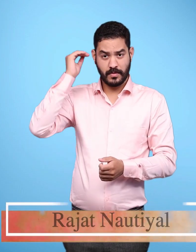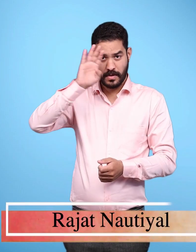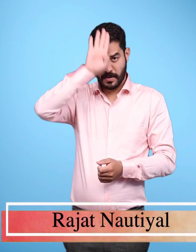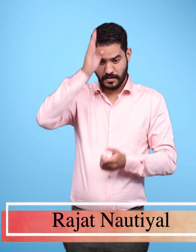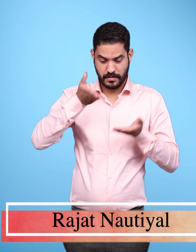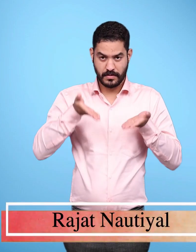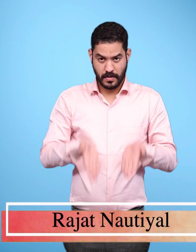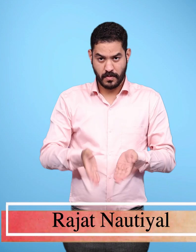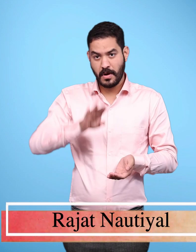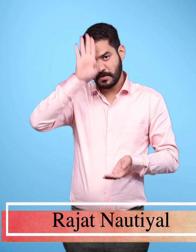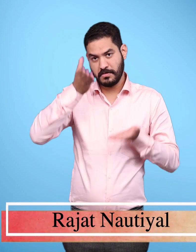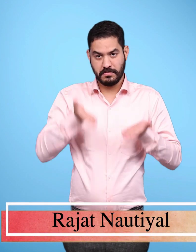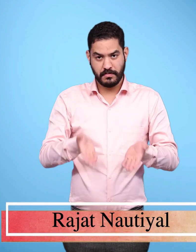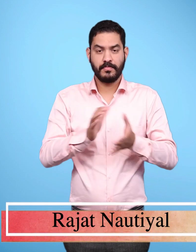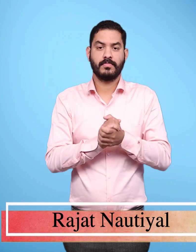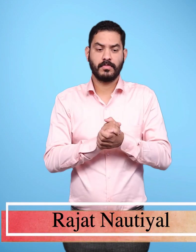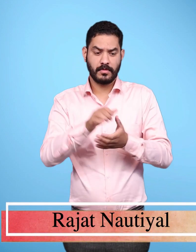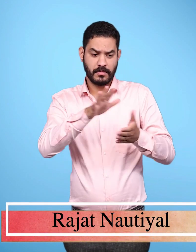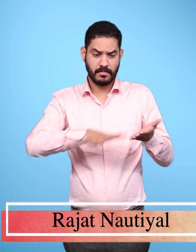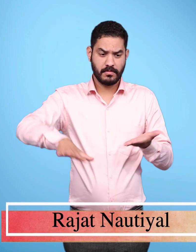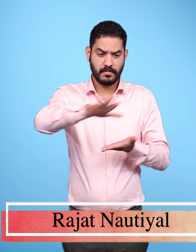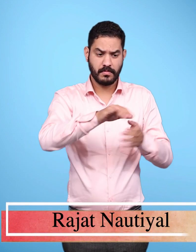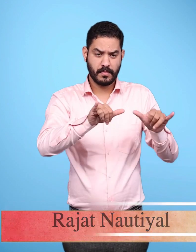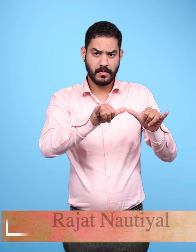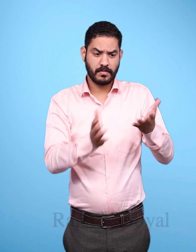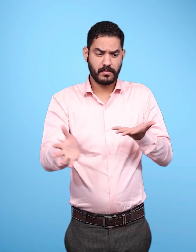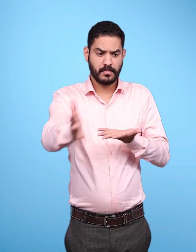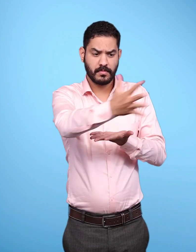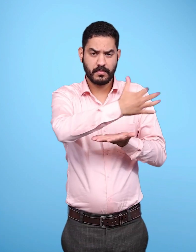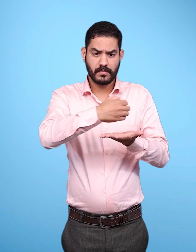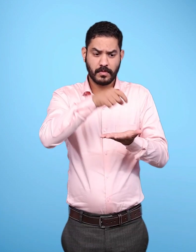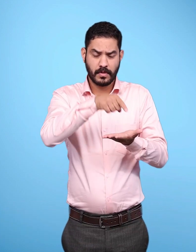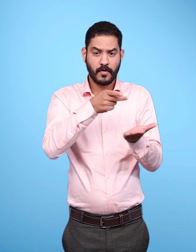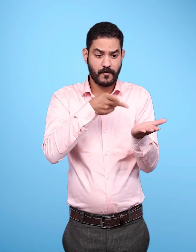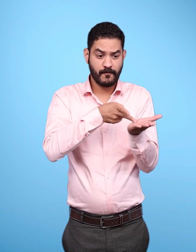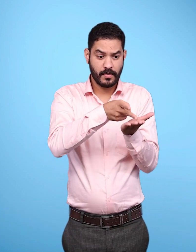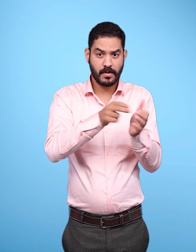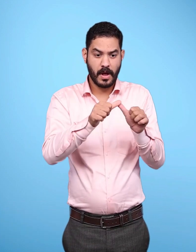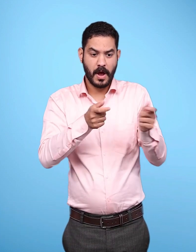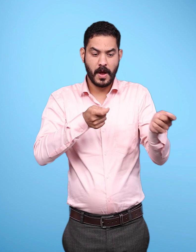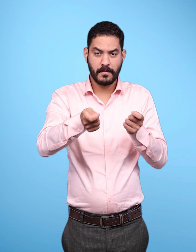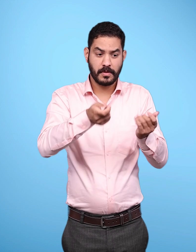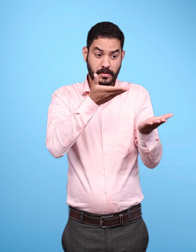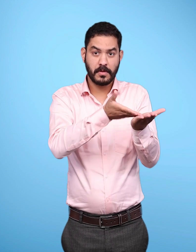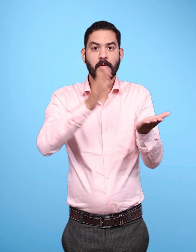As in the case of earlier kings, land revenue remained important for these rulers,